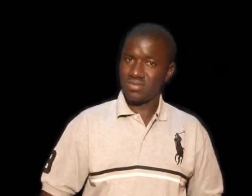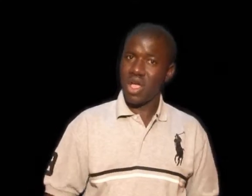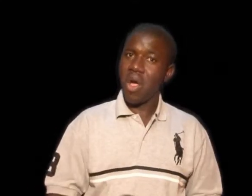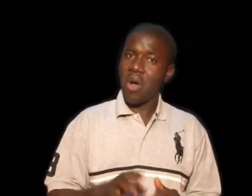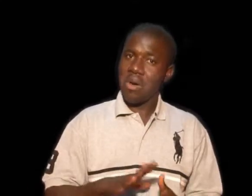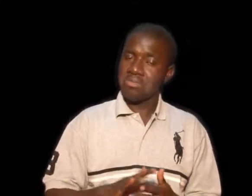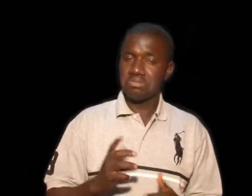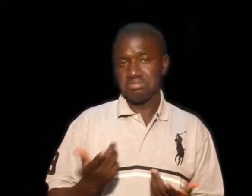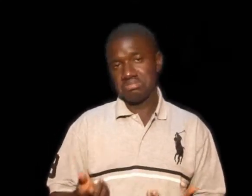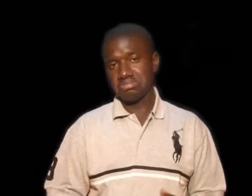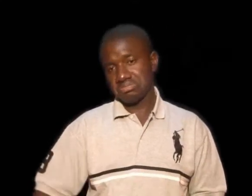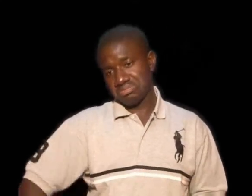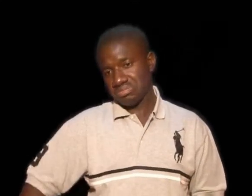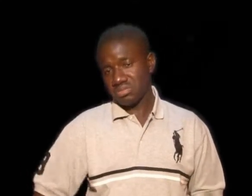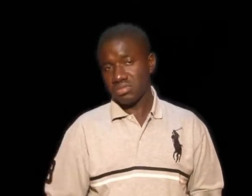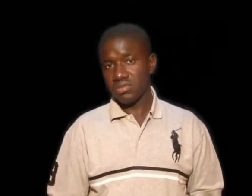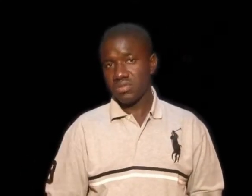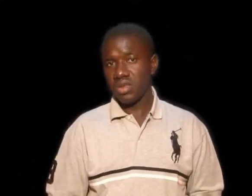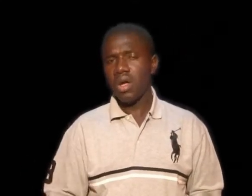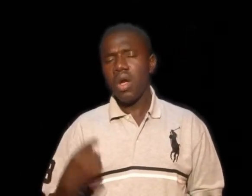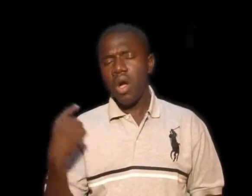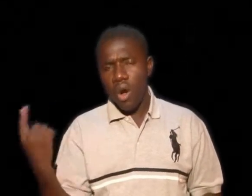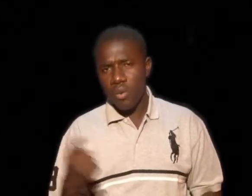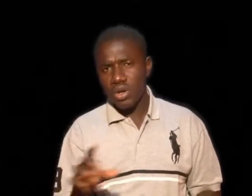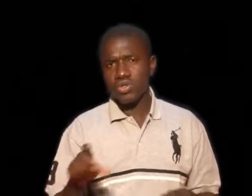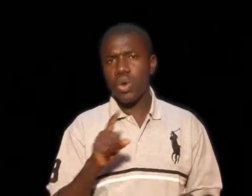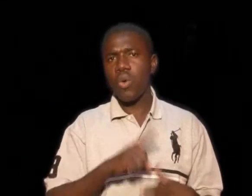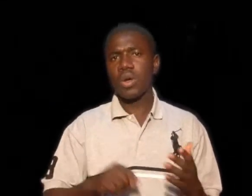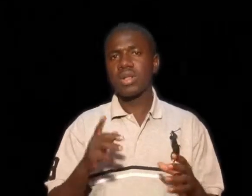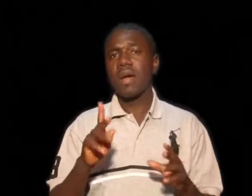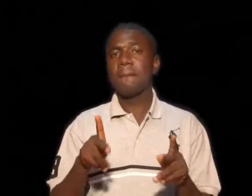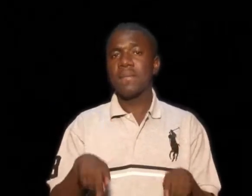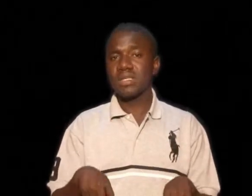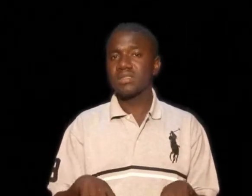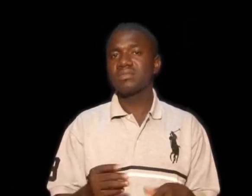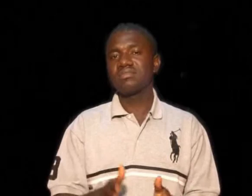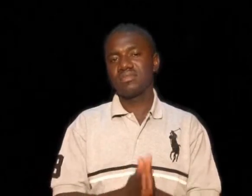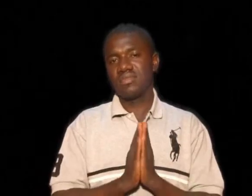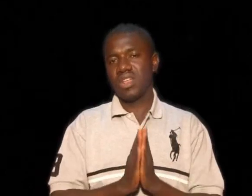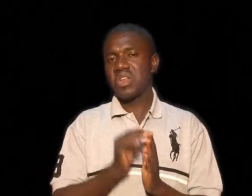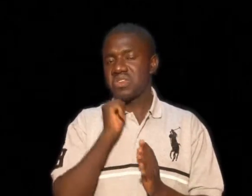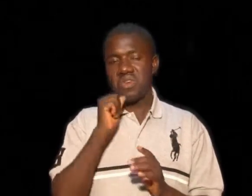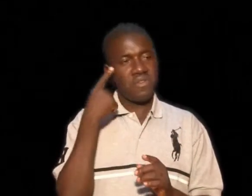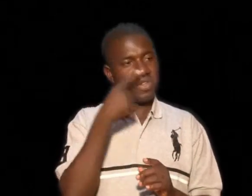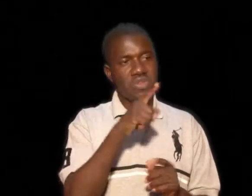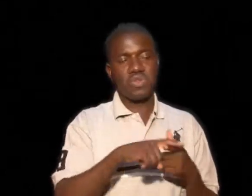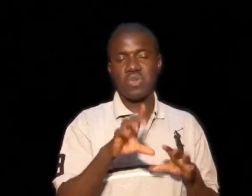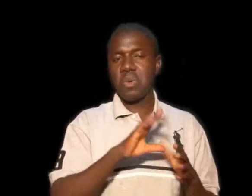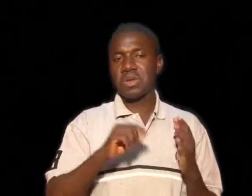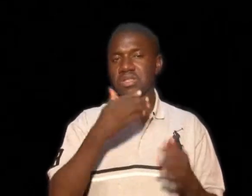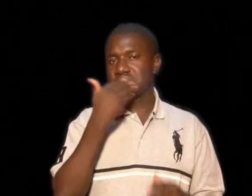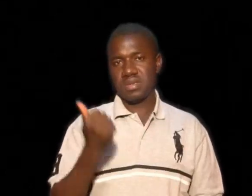her wheelchair or appliance). Always do what the person asks, not what you think is best.